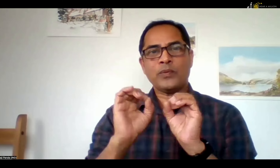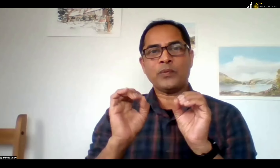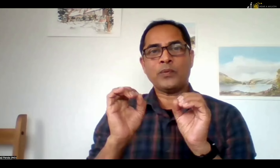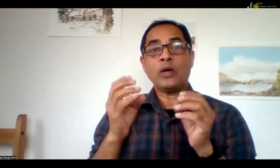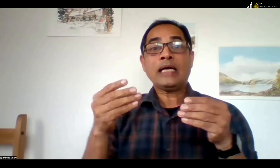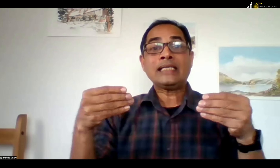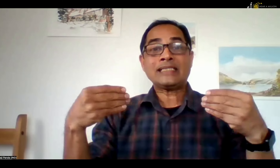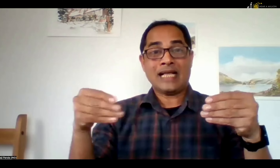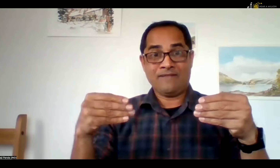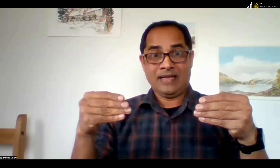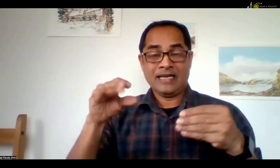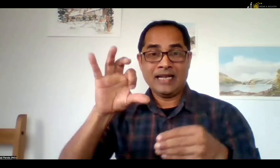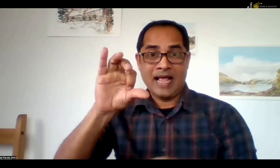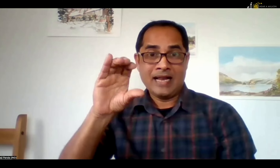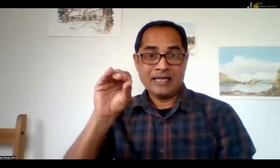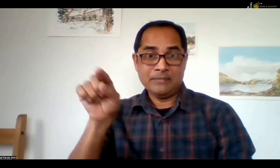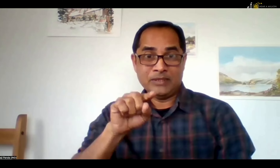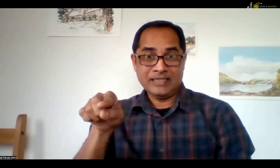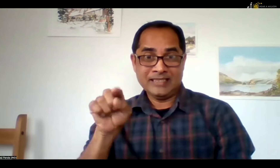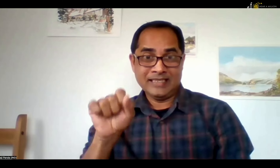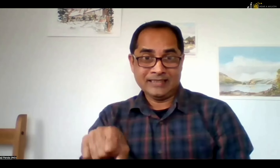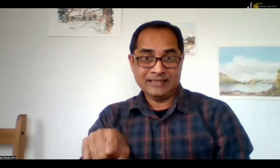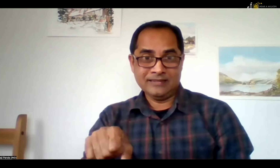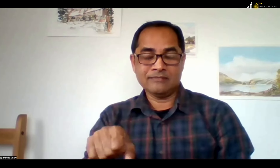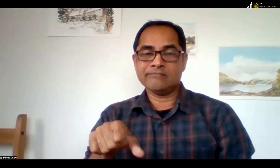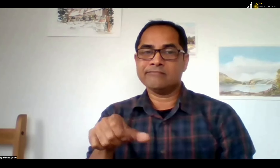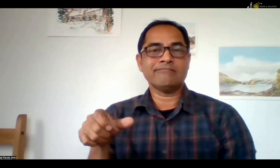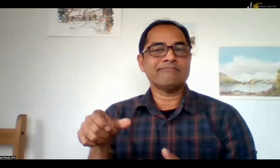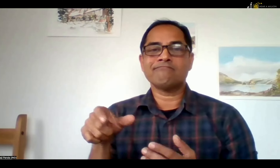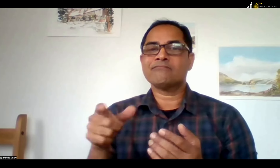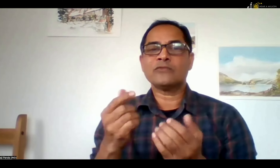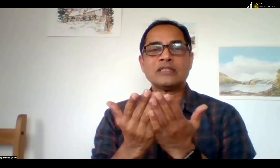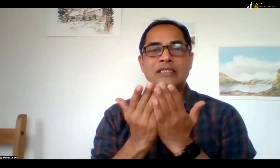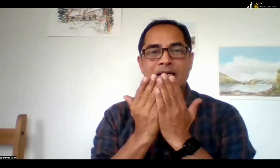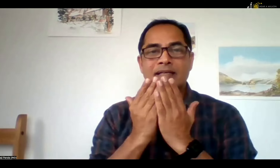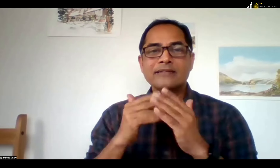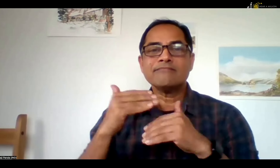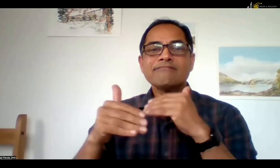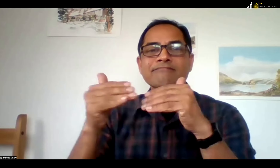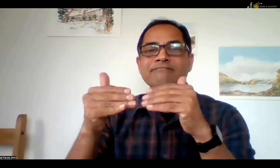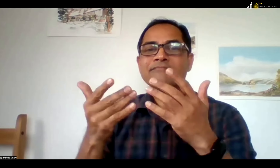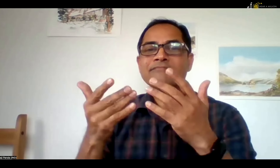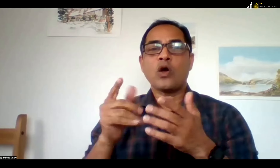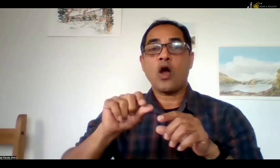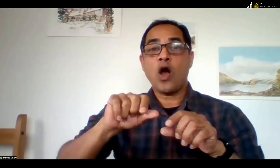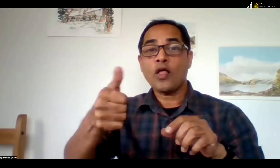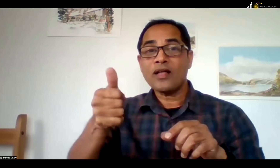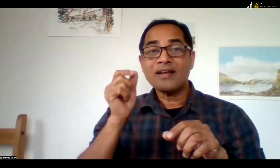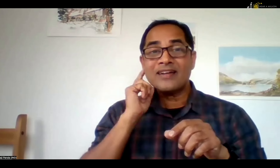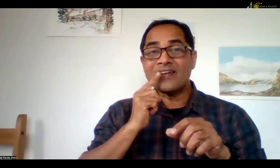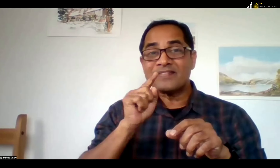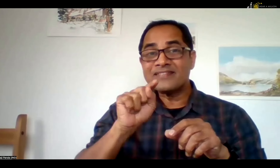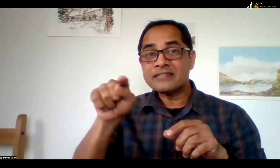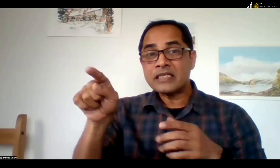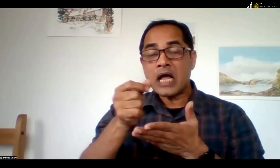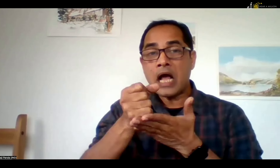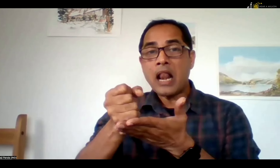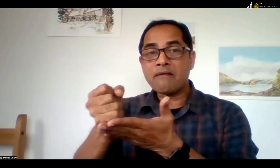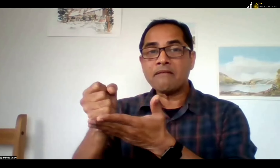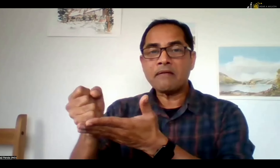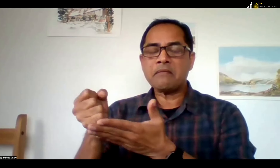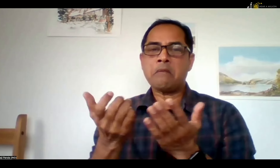that vision is not there. That thinking is not there. Maybe on the certificates, these deaf children have 90%, but they